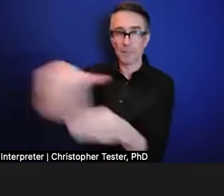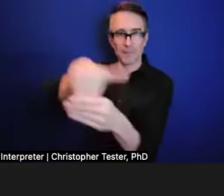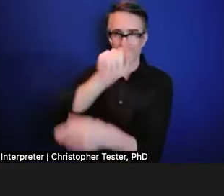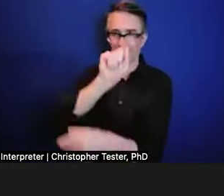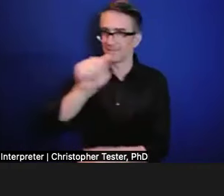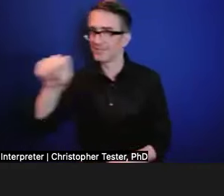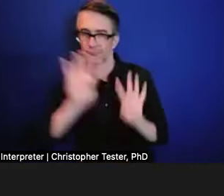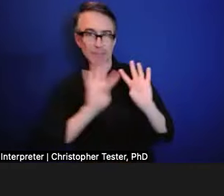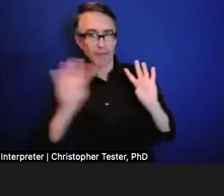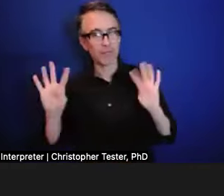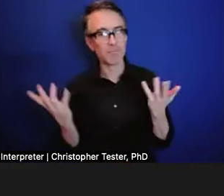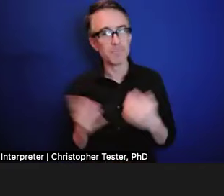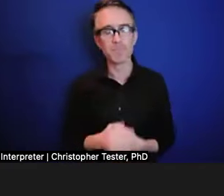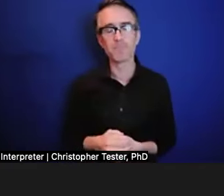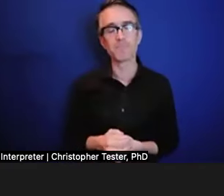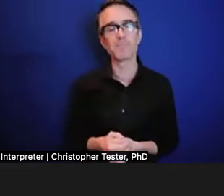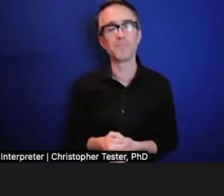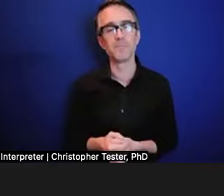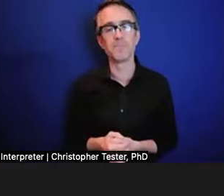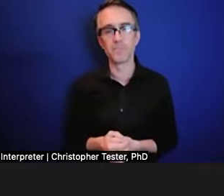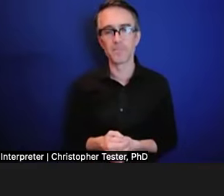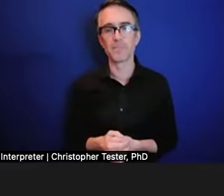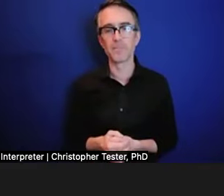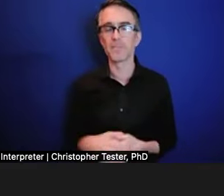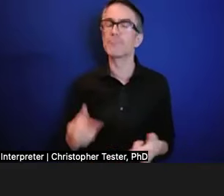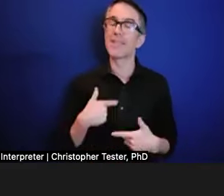all a fruitful conversation.